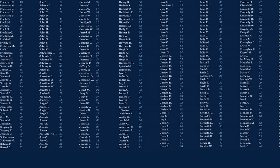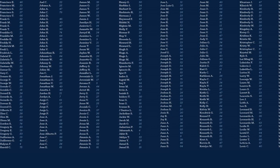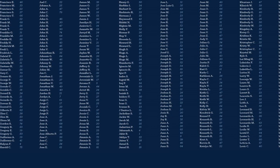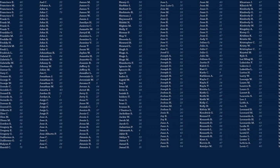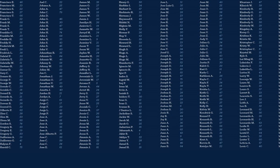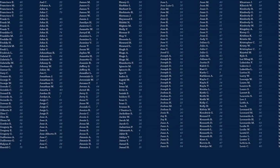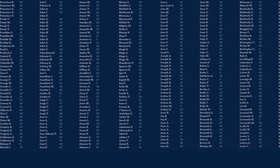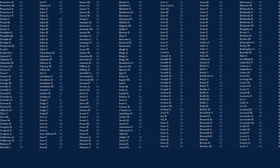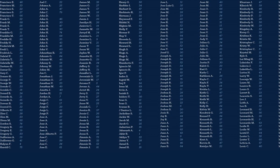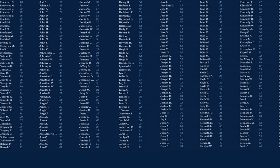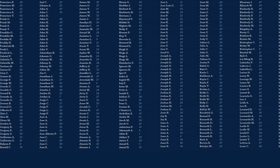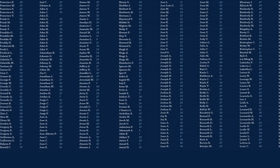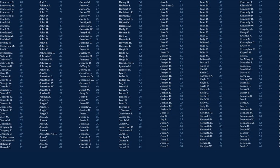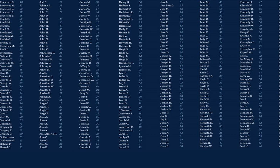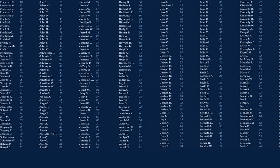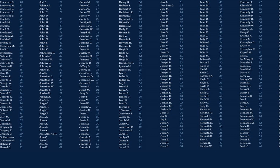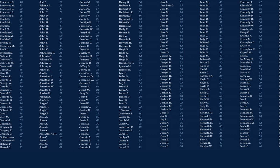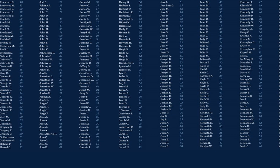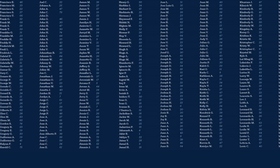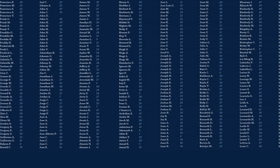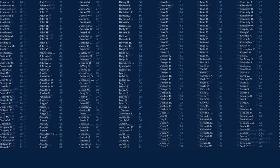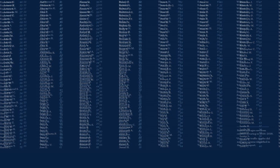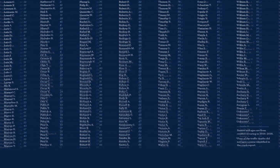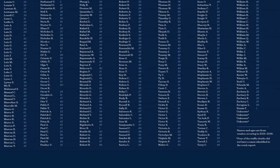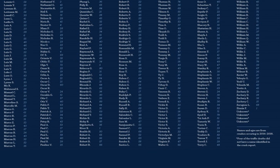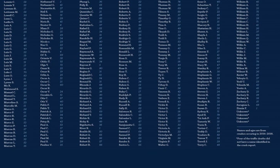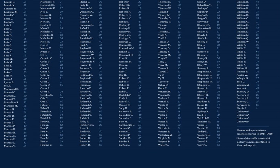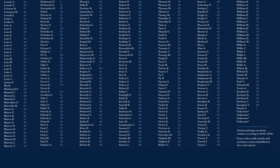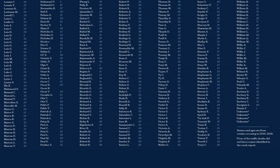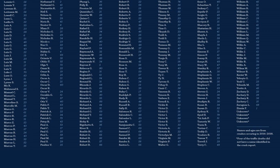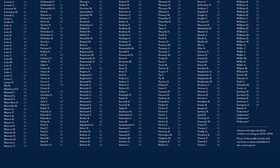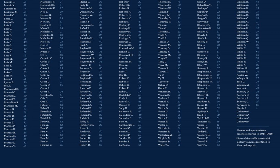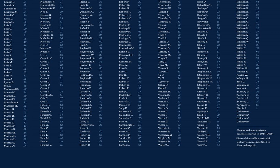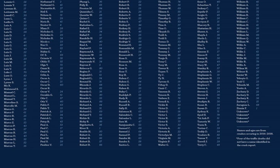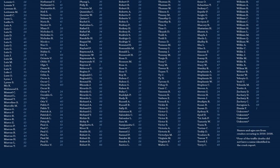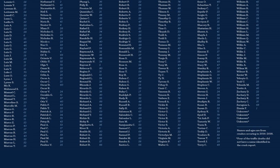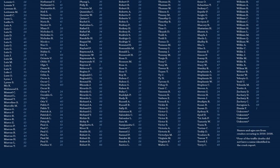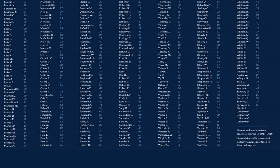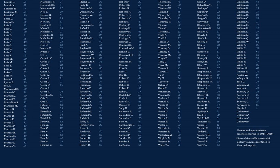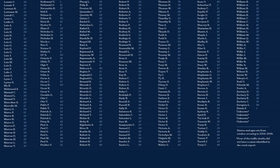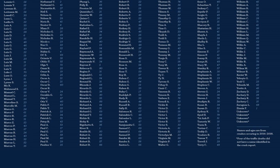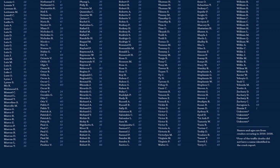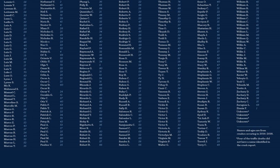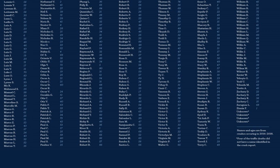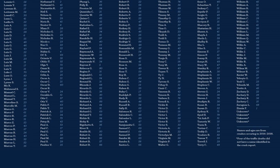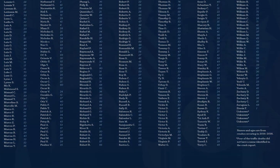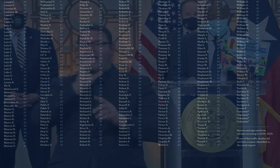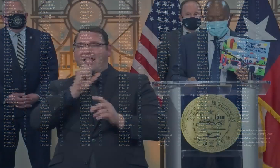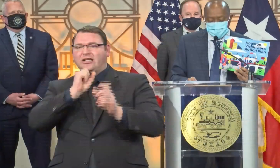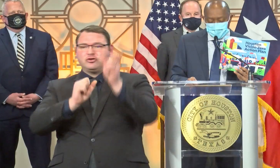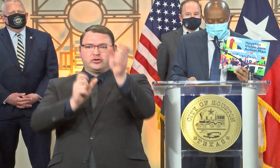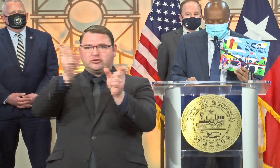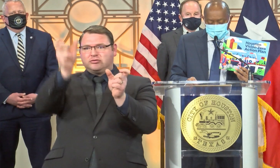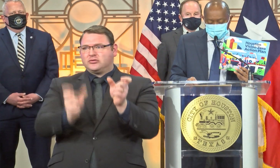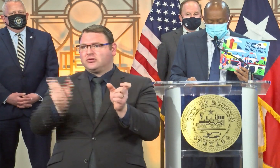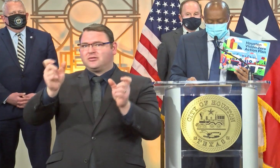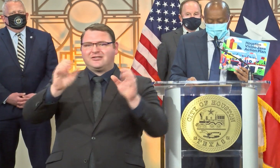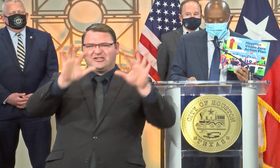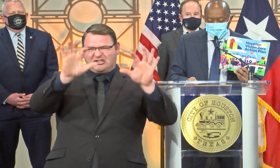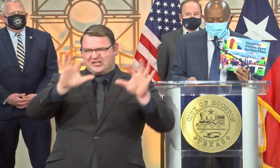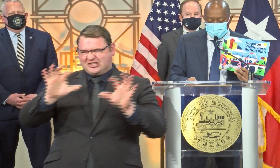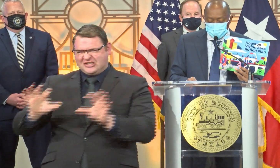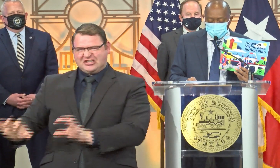1,153 names and ages of people who died in traffic crashes from 2014 through